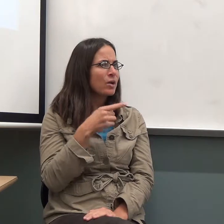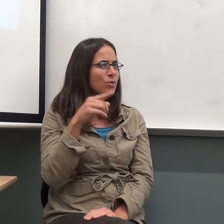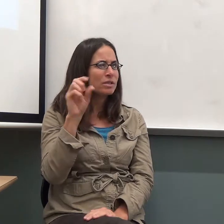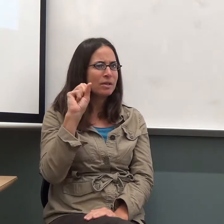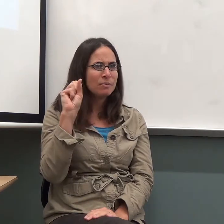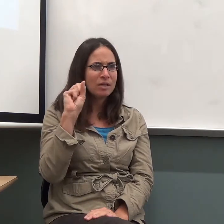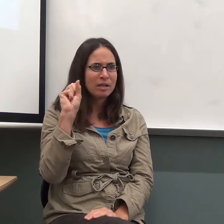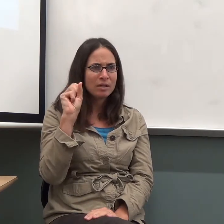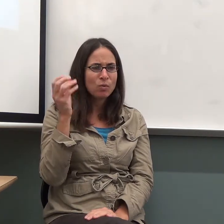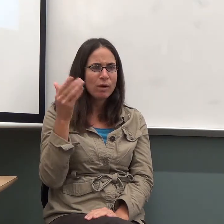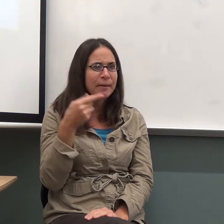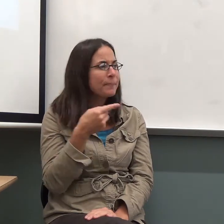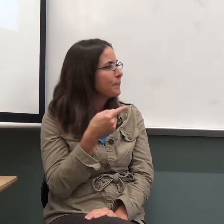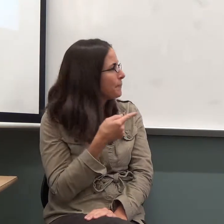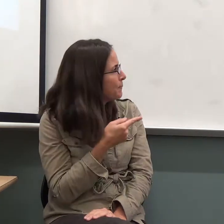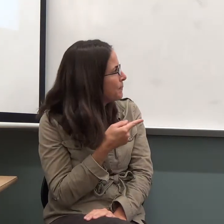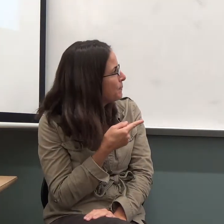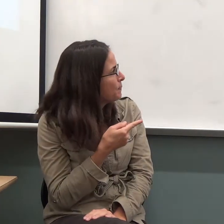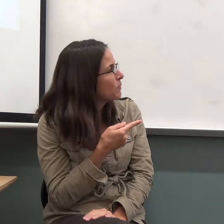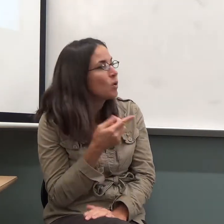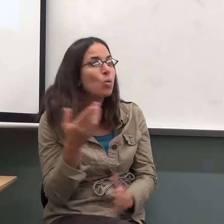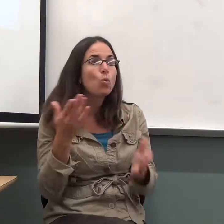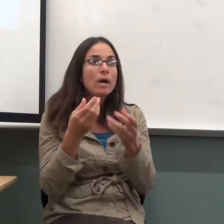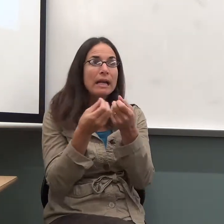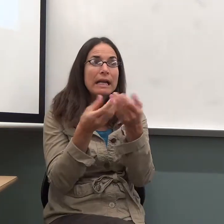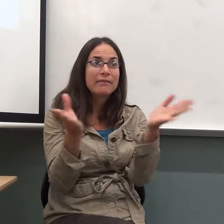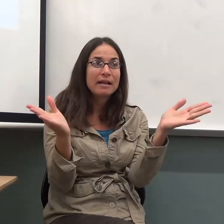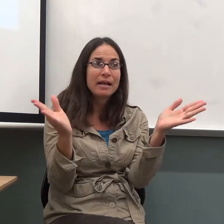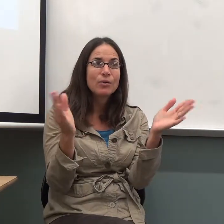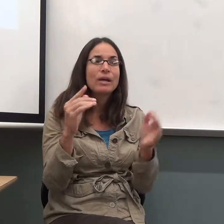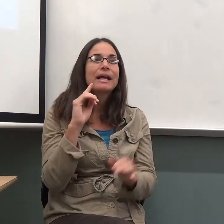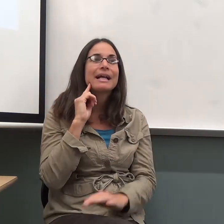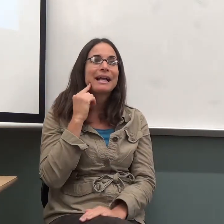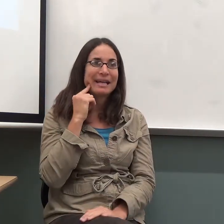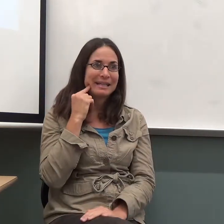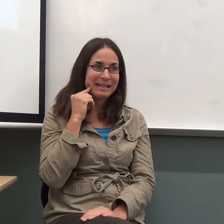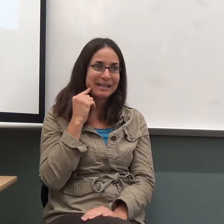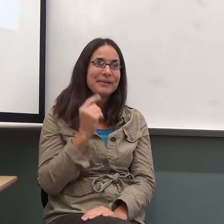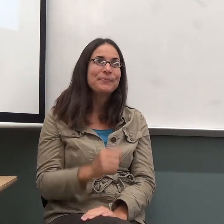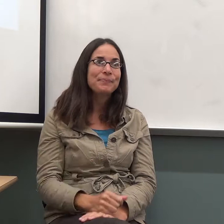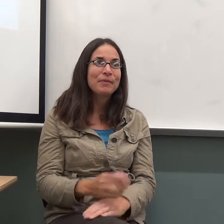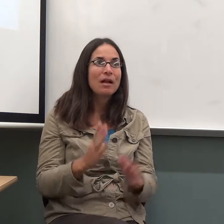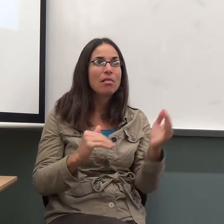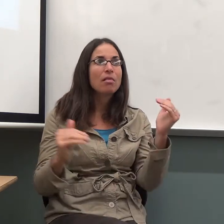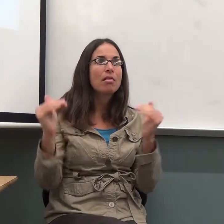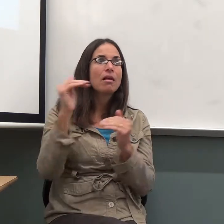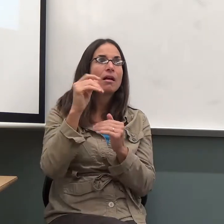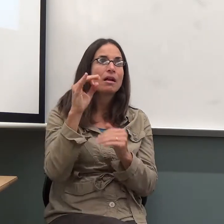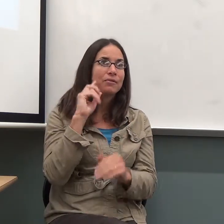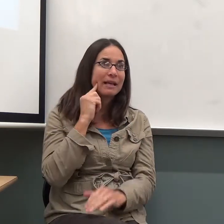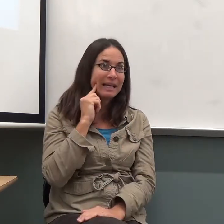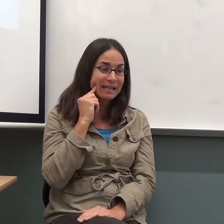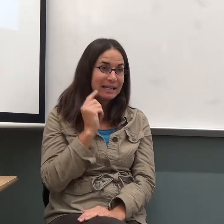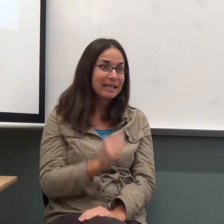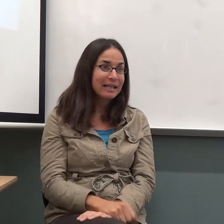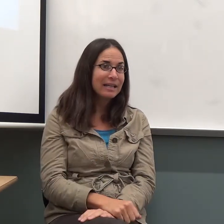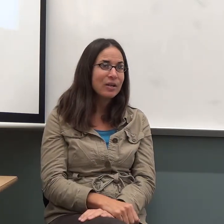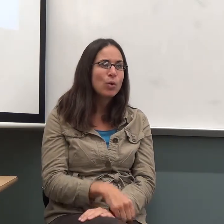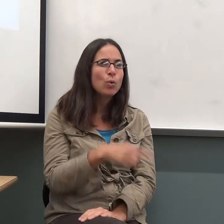we're talking about? What is being given out? Candy. A lot of candy. A lot of candy. Now, who does the giving?